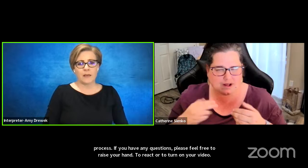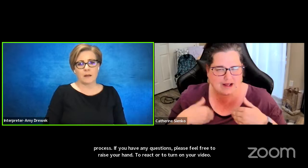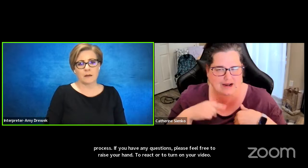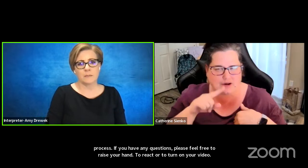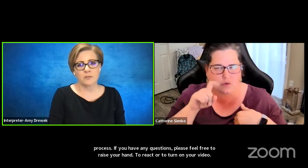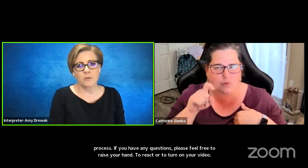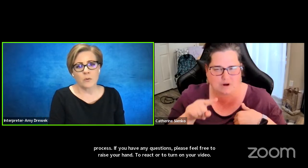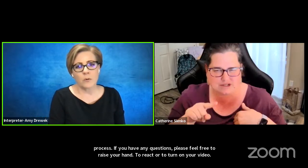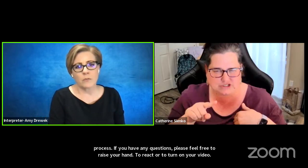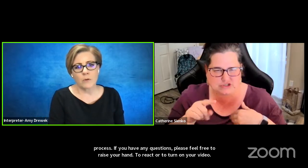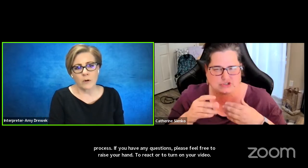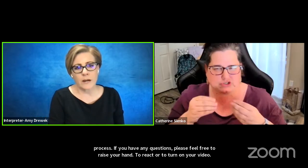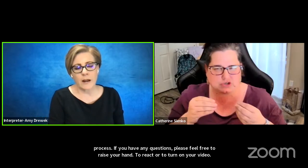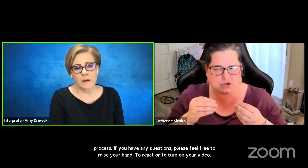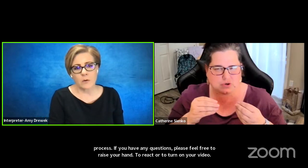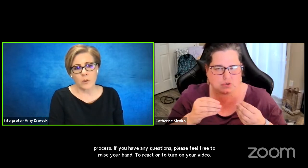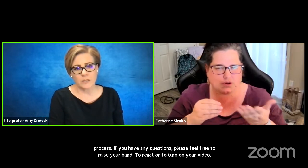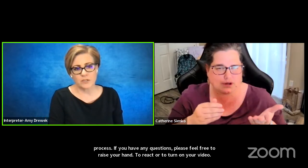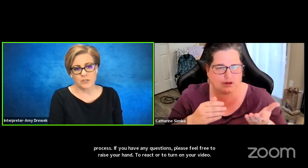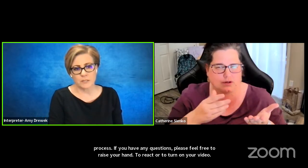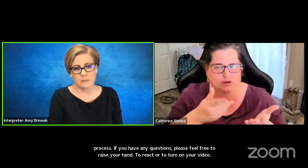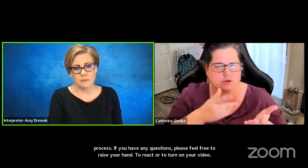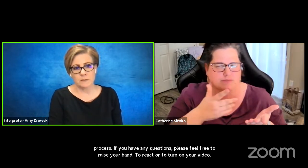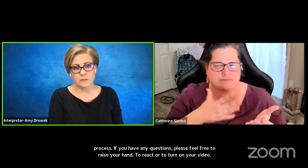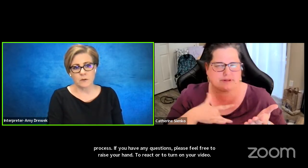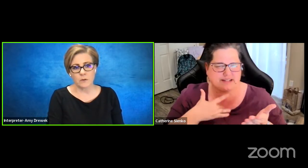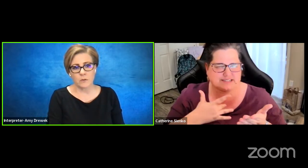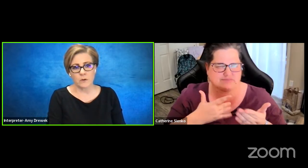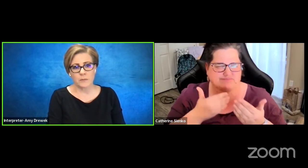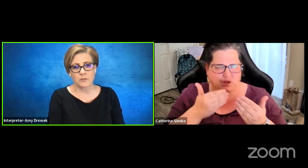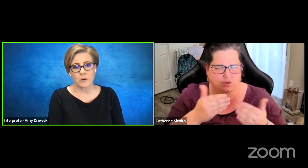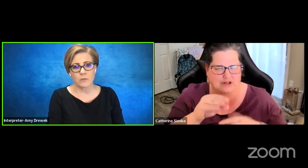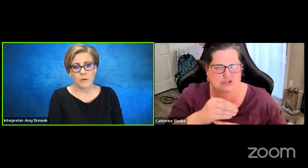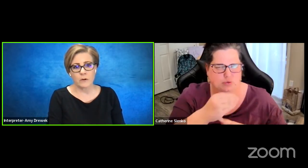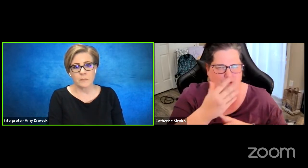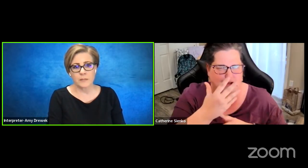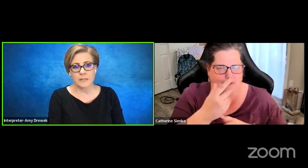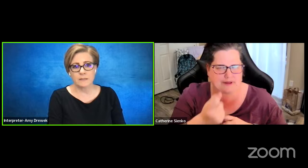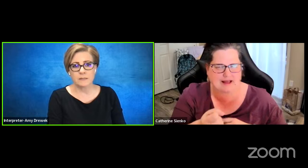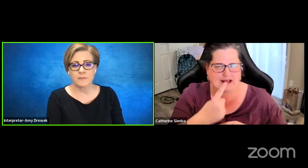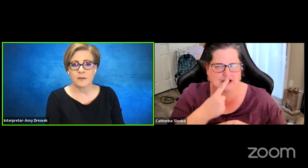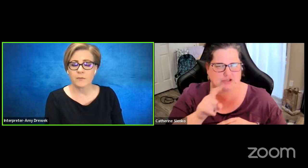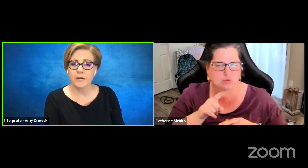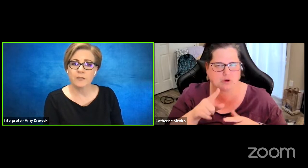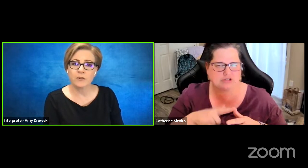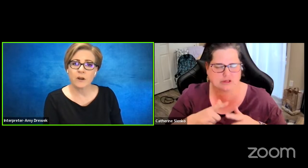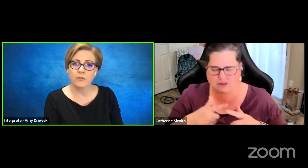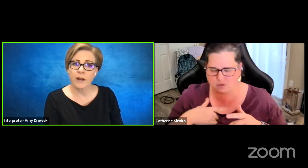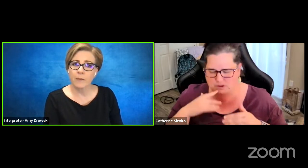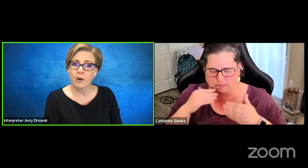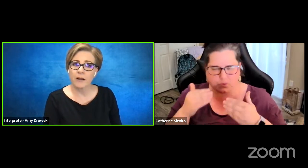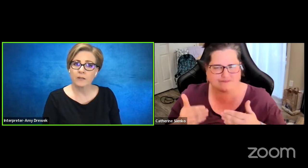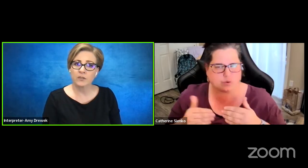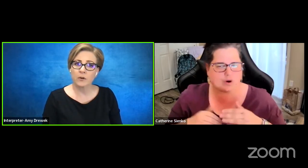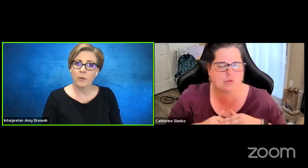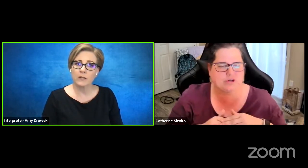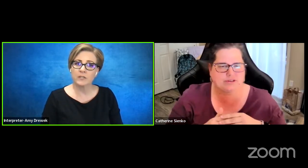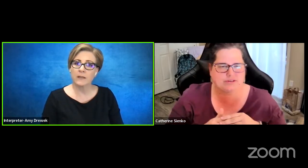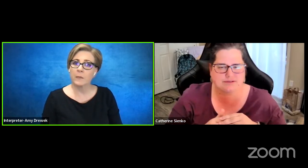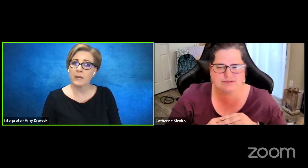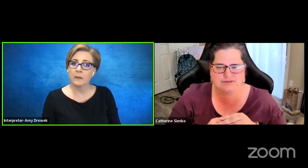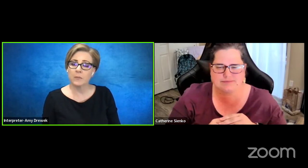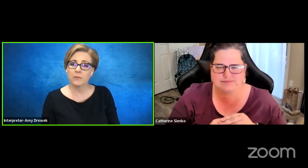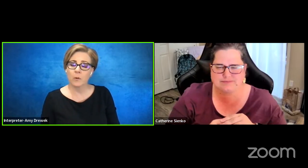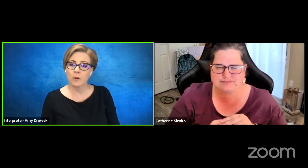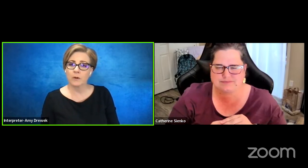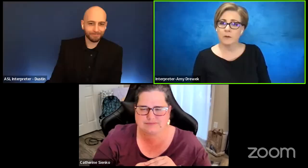I believe that Commissioner O'Rourke had a question. So Commissioner O'Rourke, please feel free to turn on your camera and ask